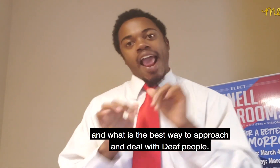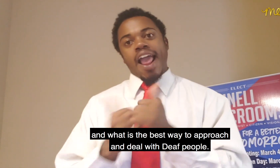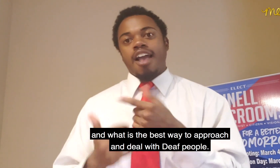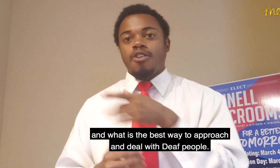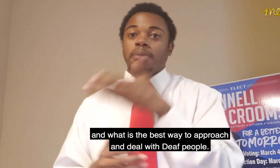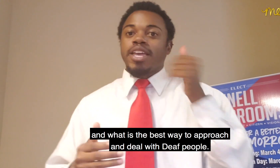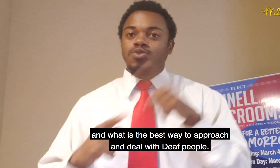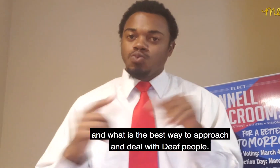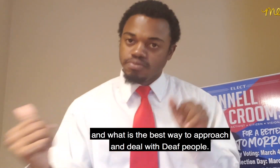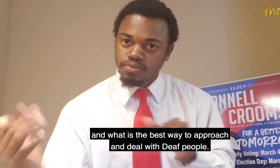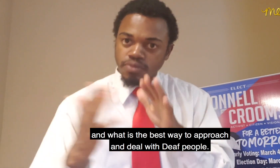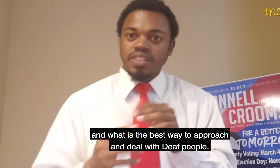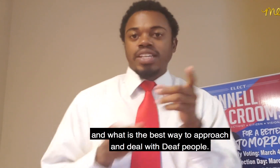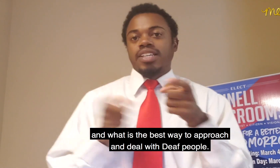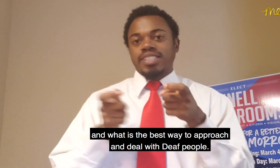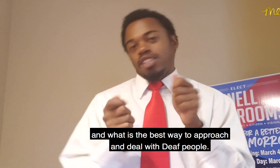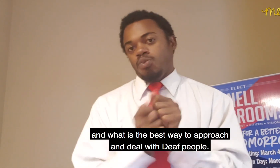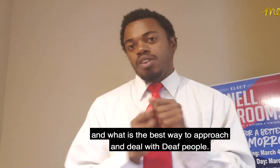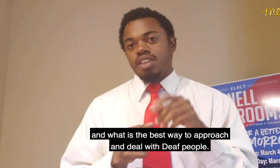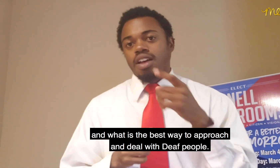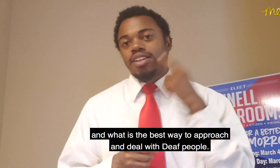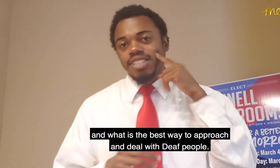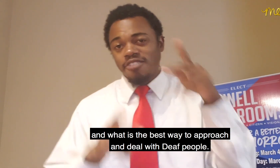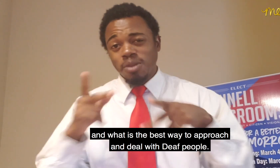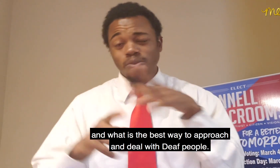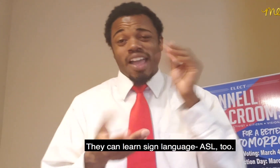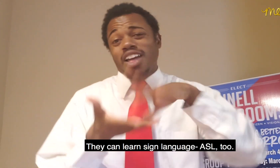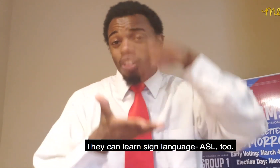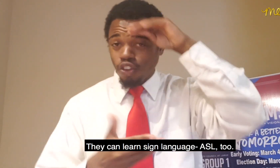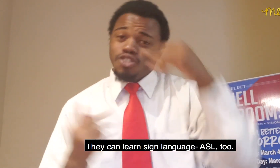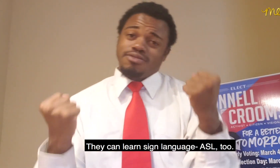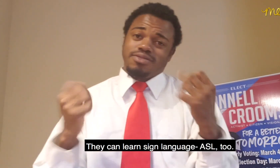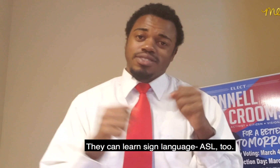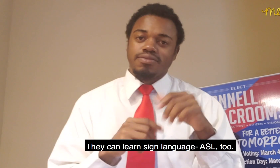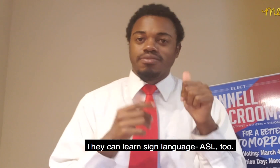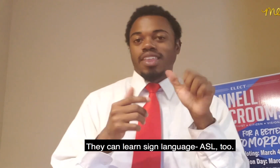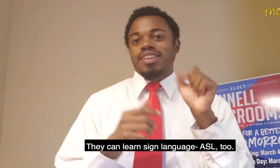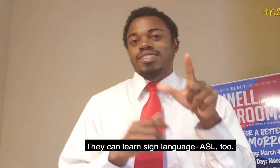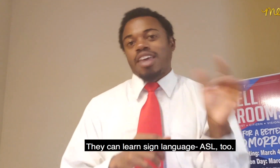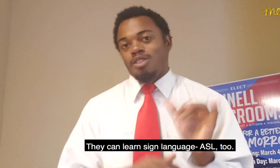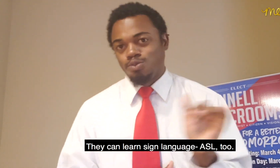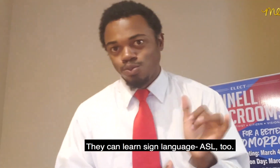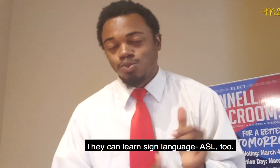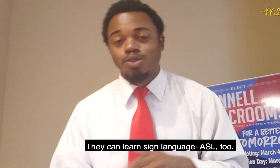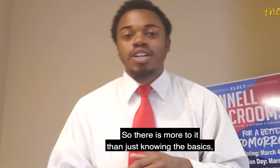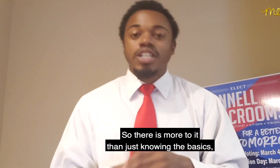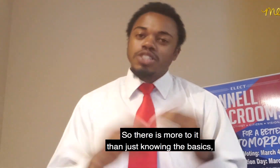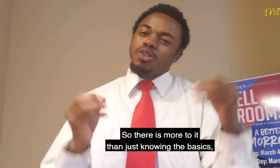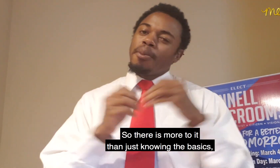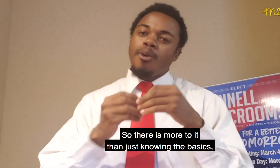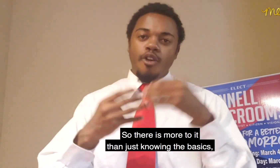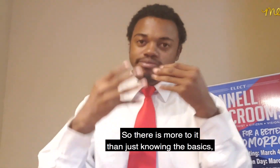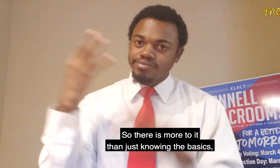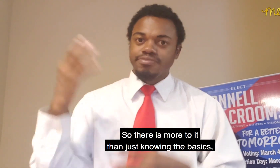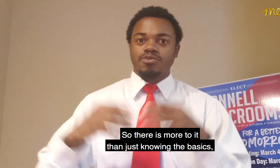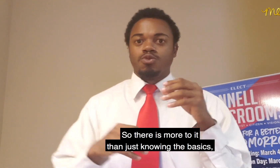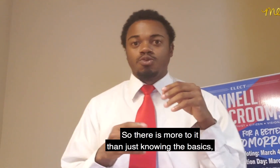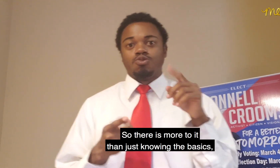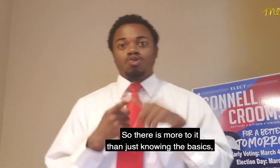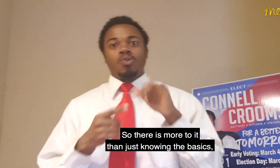And what is the best way to approach and deal with deaf people. They can learn sign language, ASL too, so there's more to it